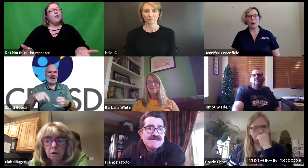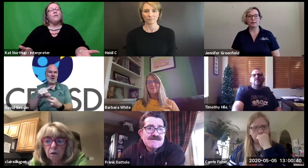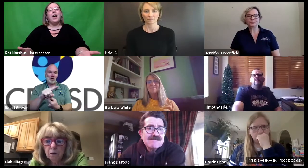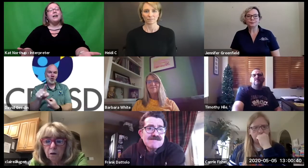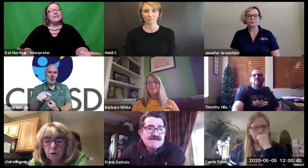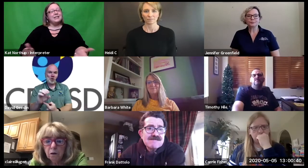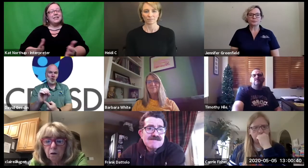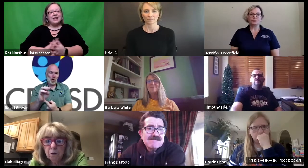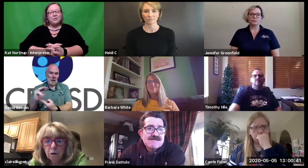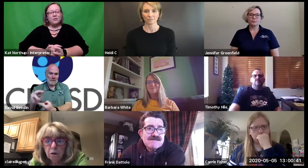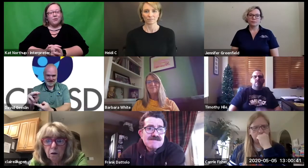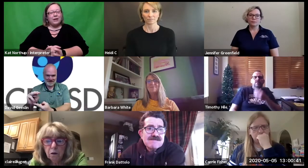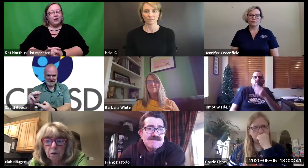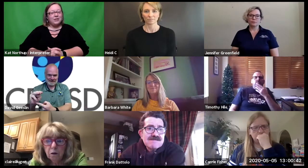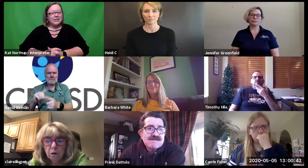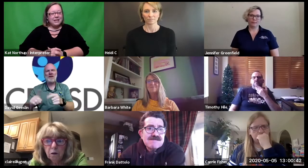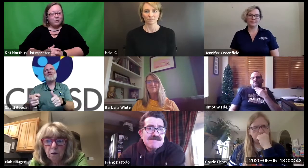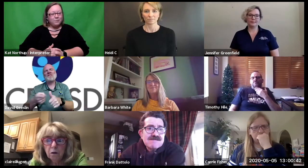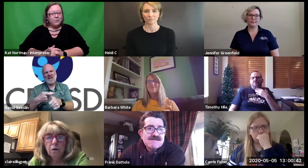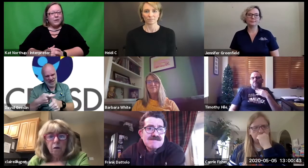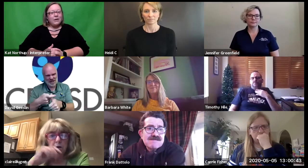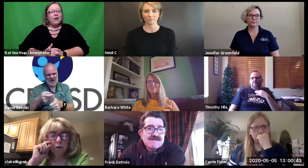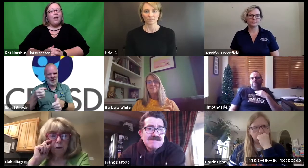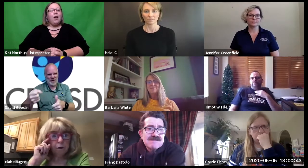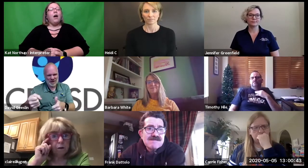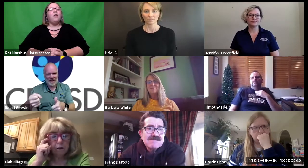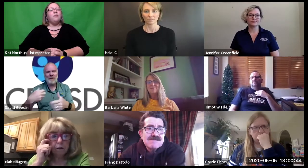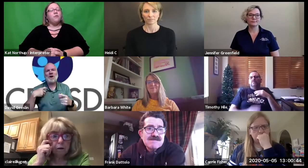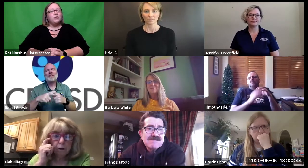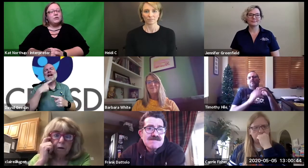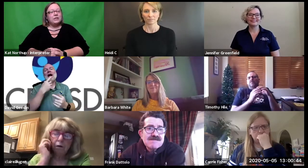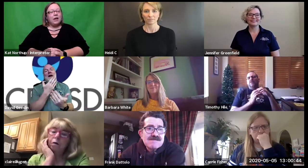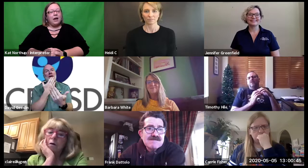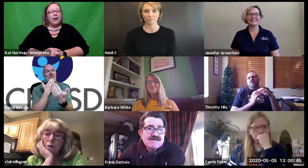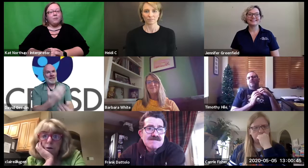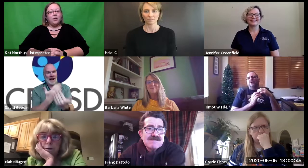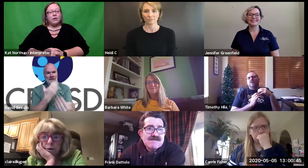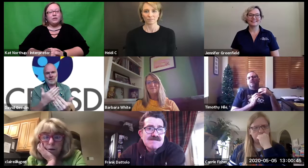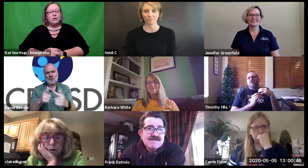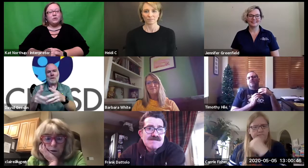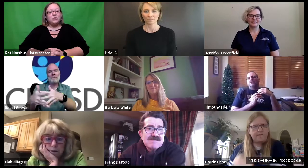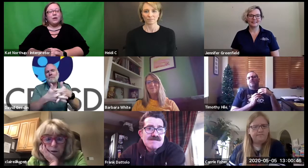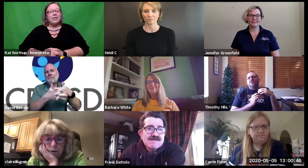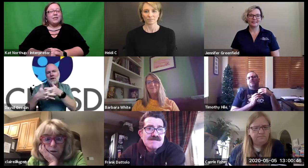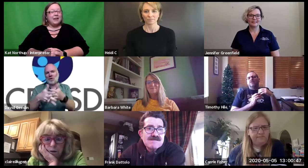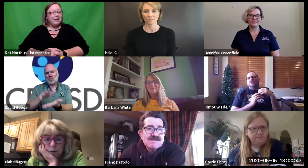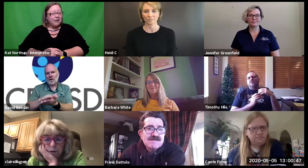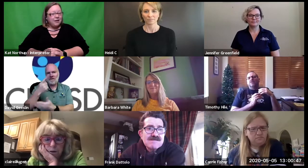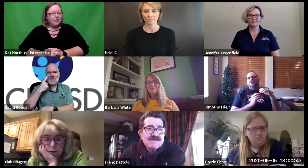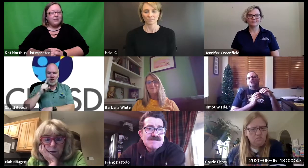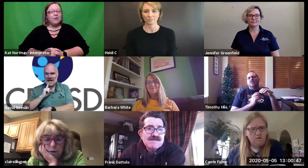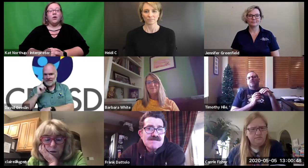schools and all of the ideas that can be thrown out onto the table. First, I am going to